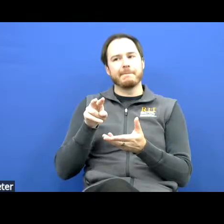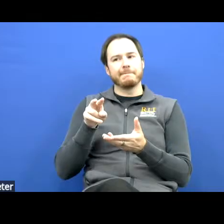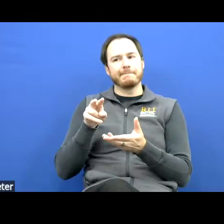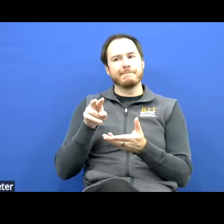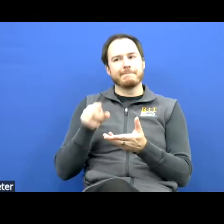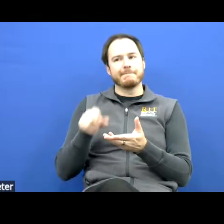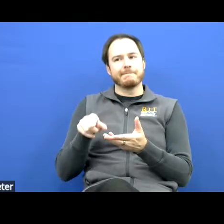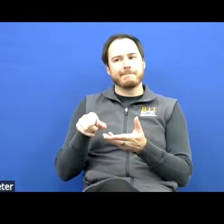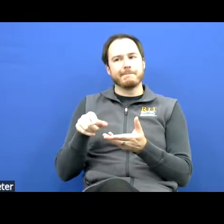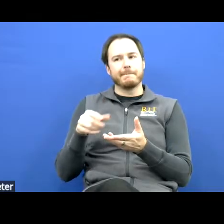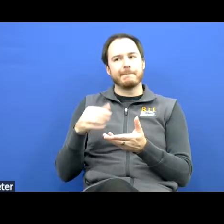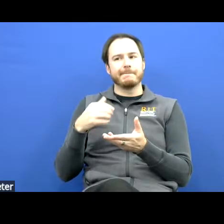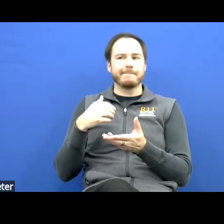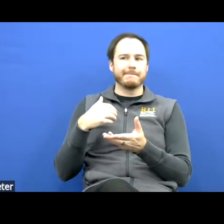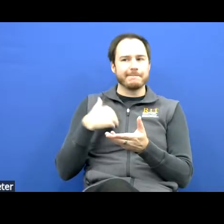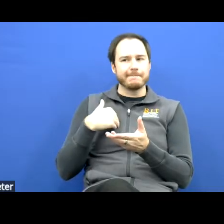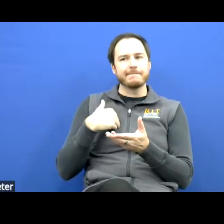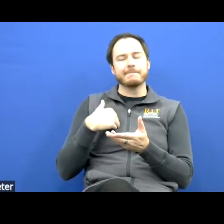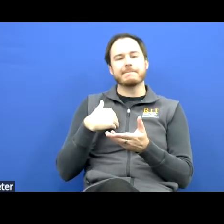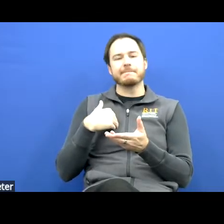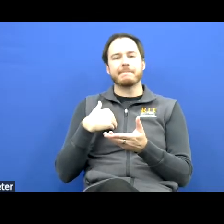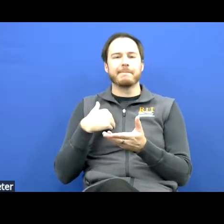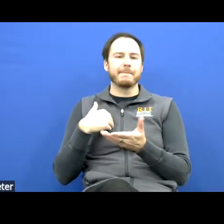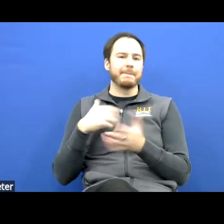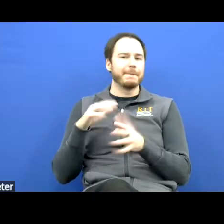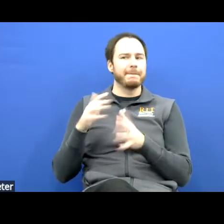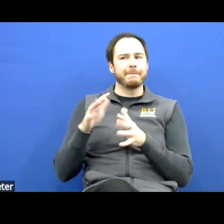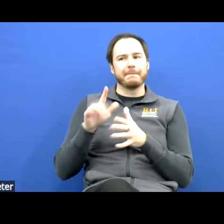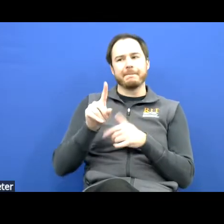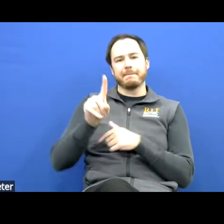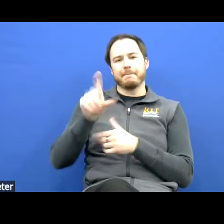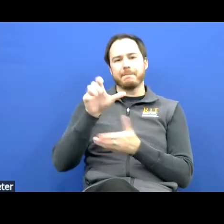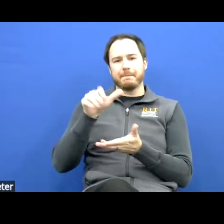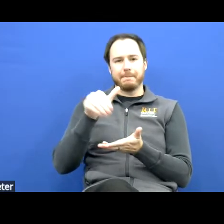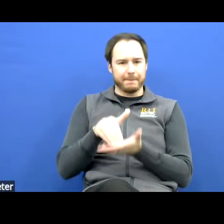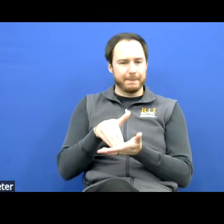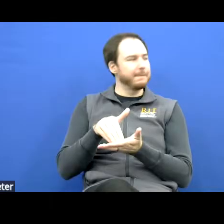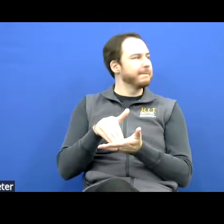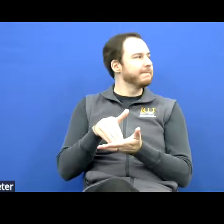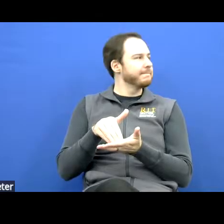There is a shortfall of over 100,000